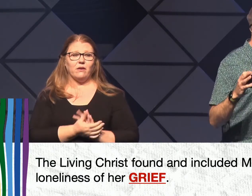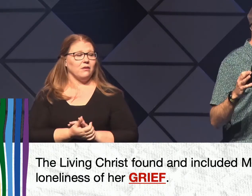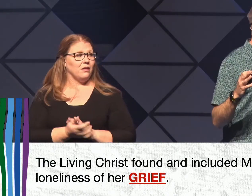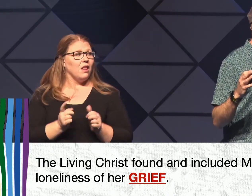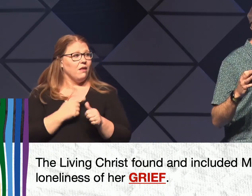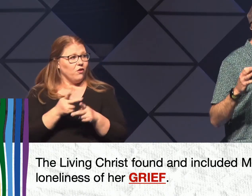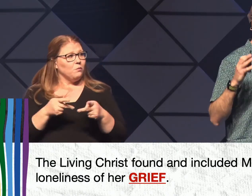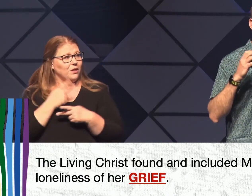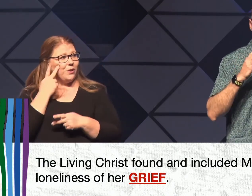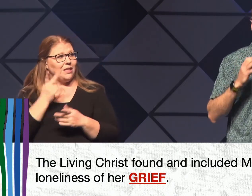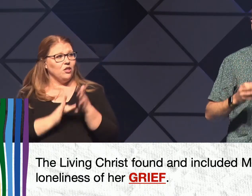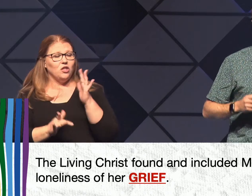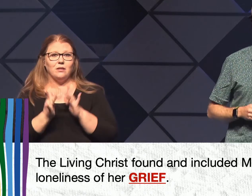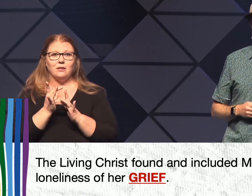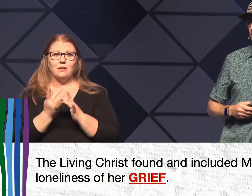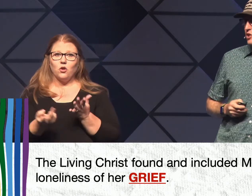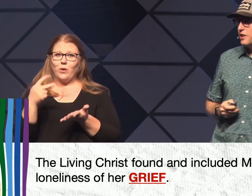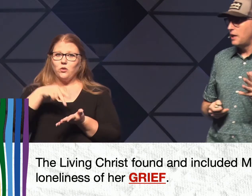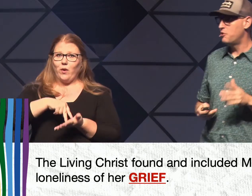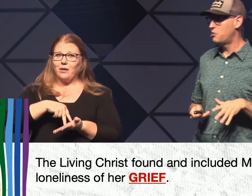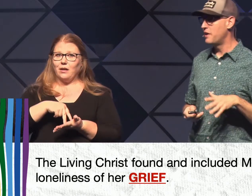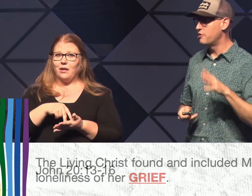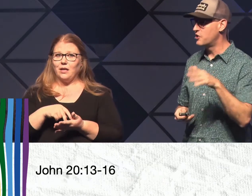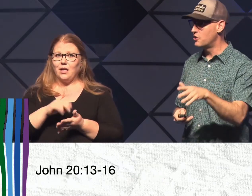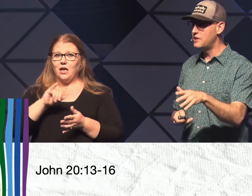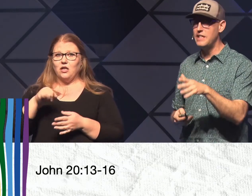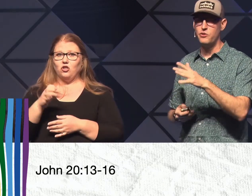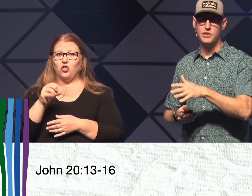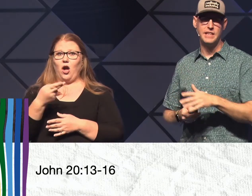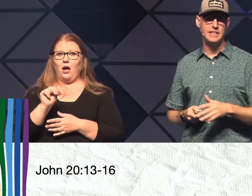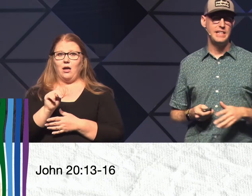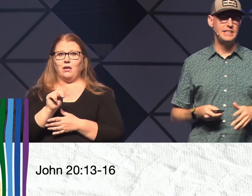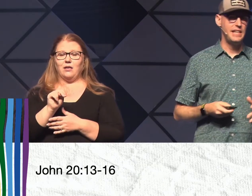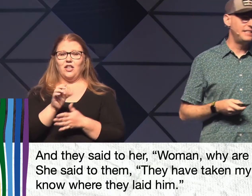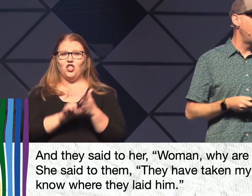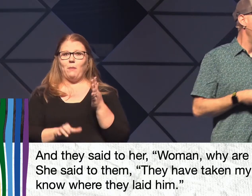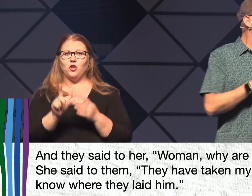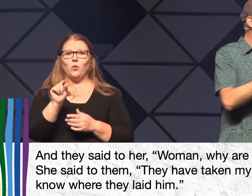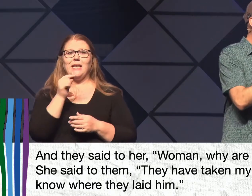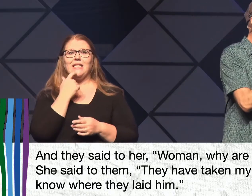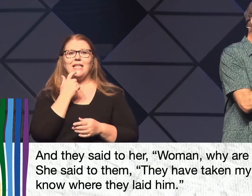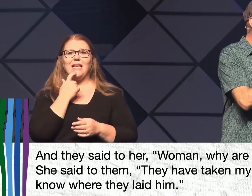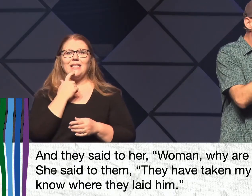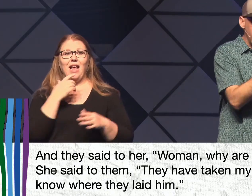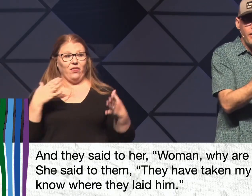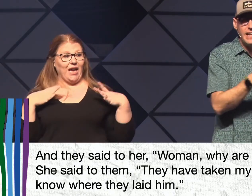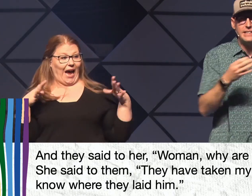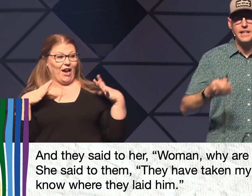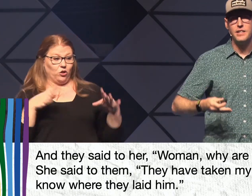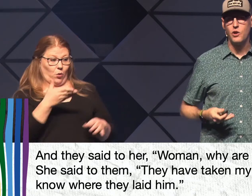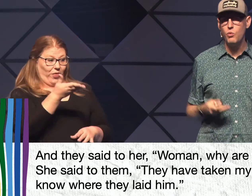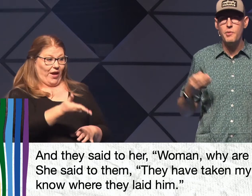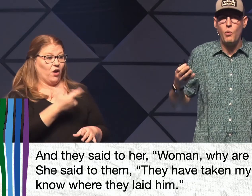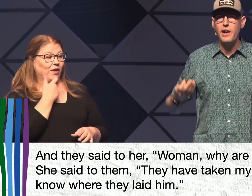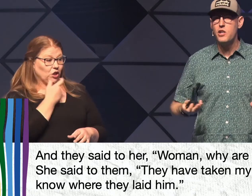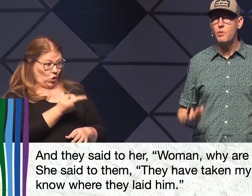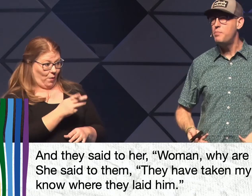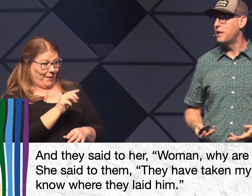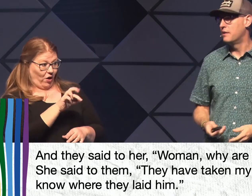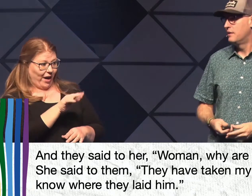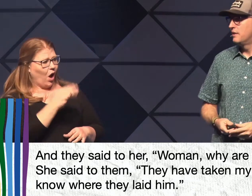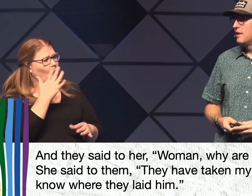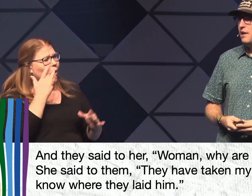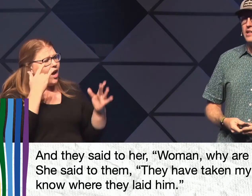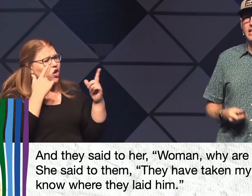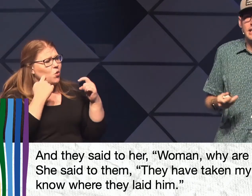first place we see Jesus, the resurrected one. In John chapter 20, verse 13 through 16, it says that the angels who were there, they said to her, "Woman, why are you